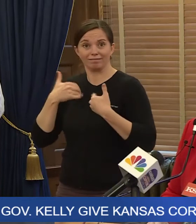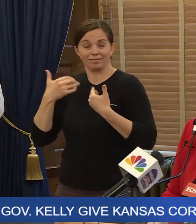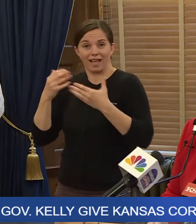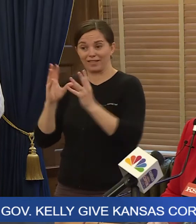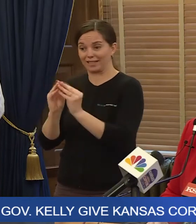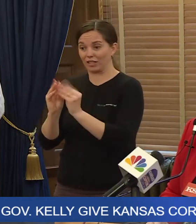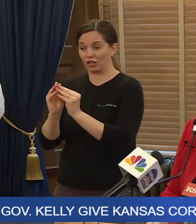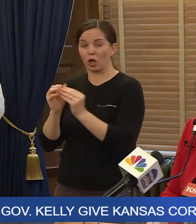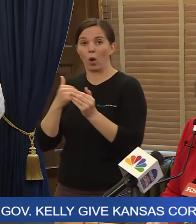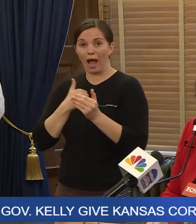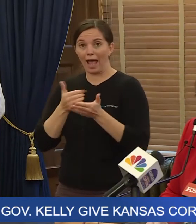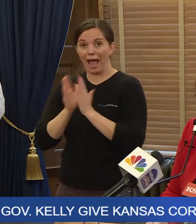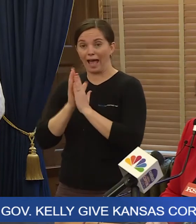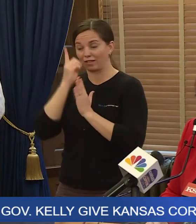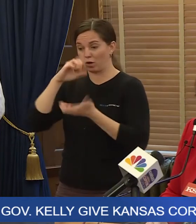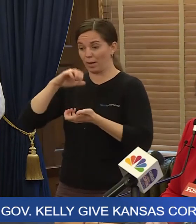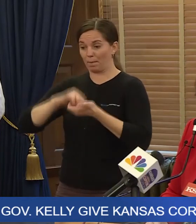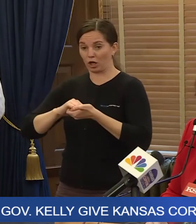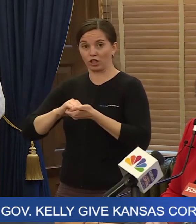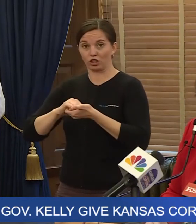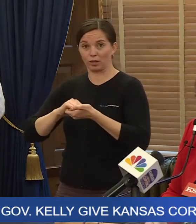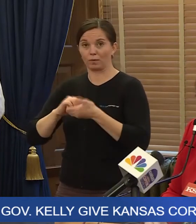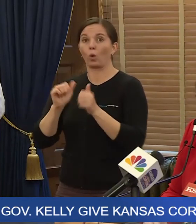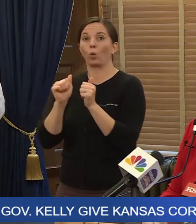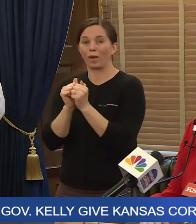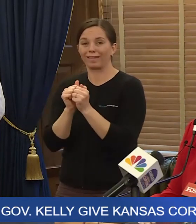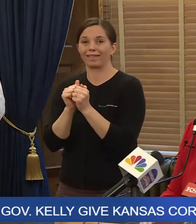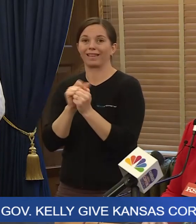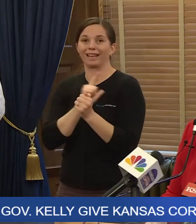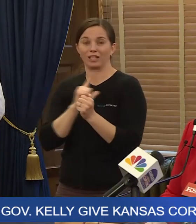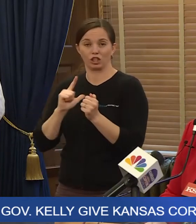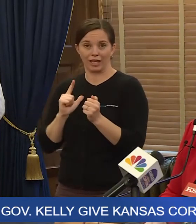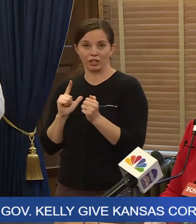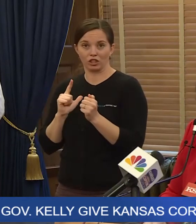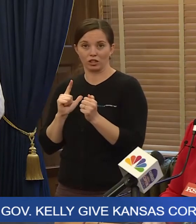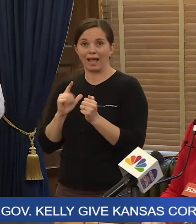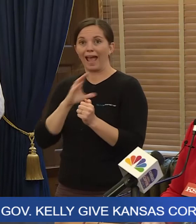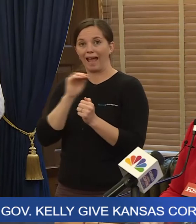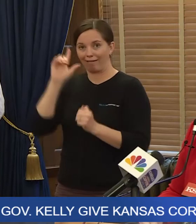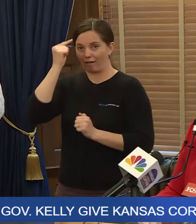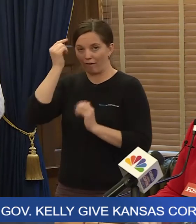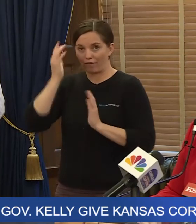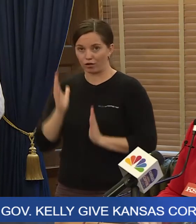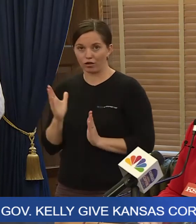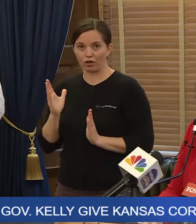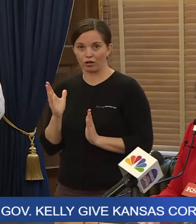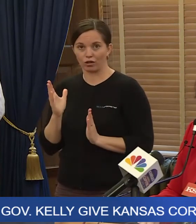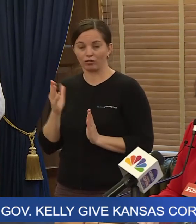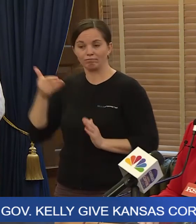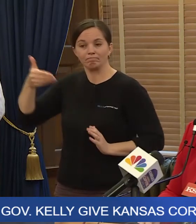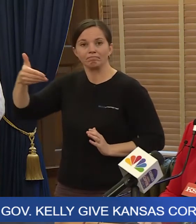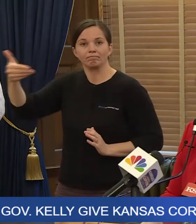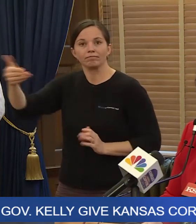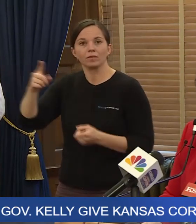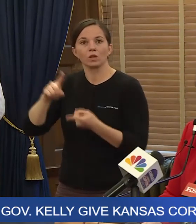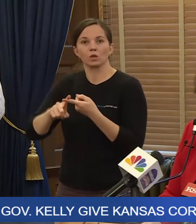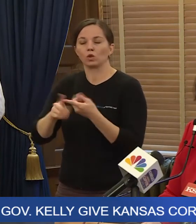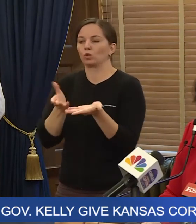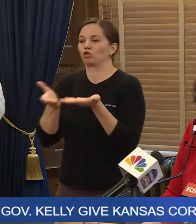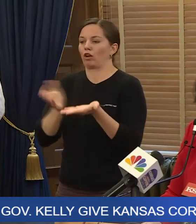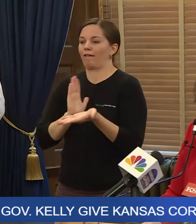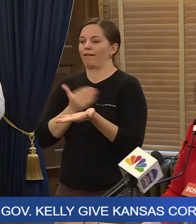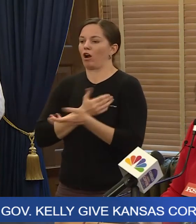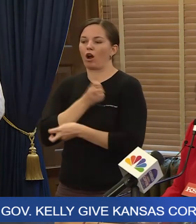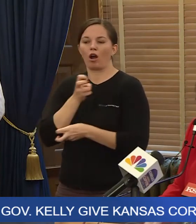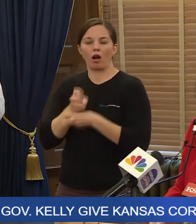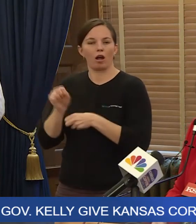ask for the partnership with the legislature and the governor in the coming weeks in order to serve our